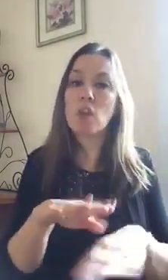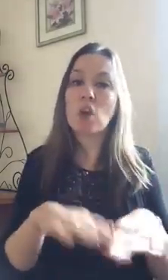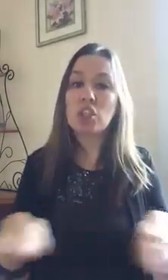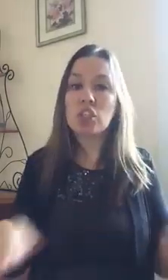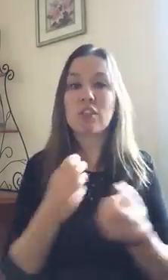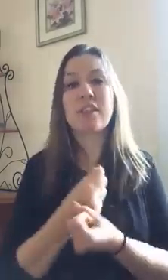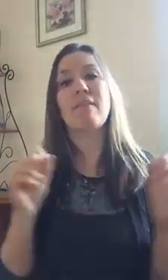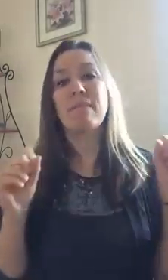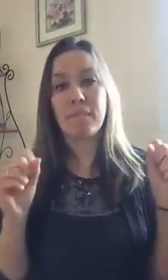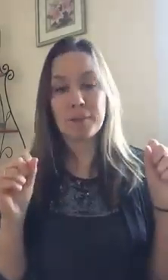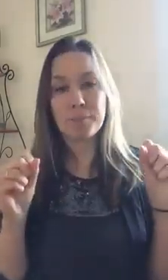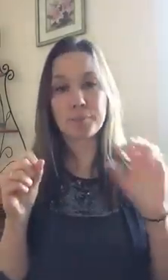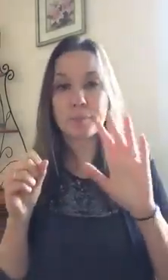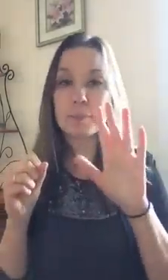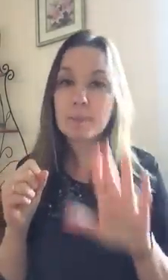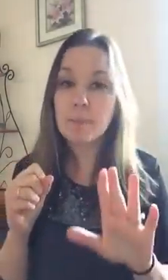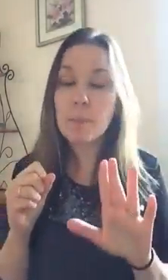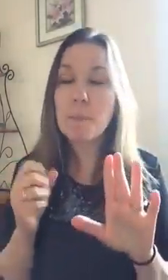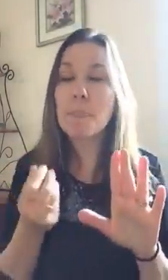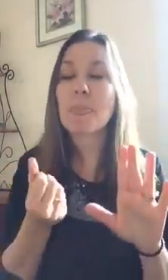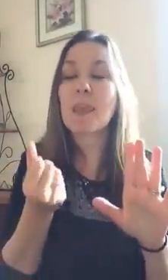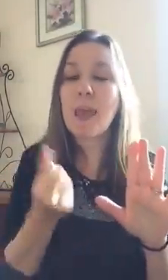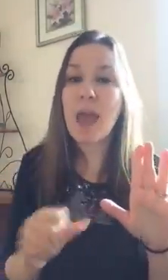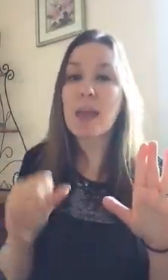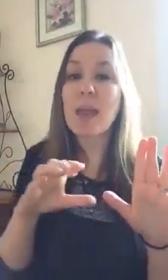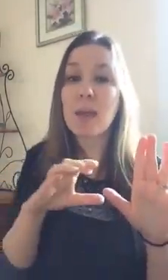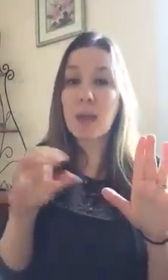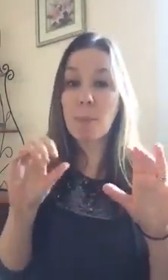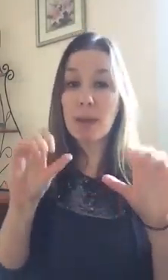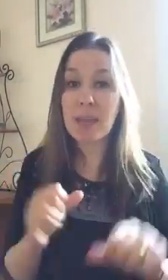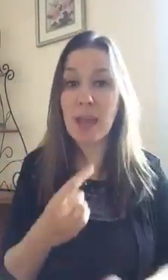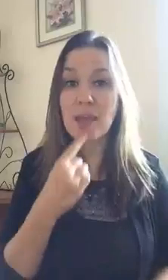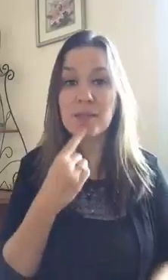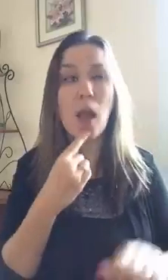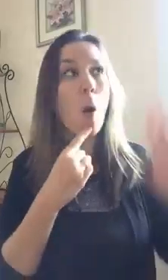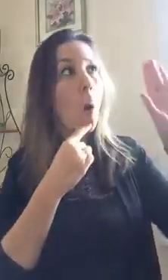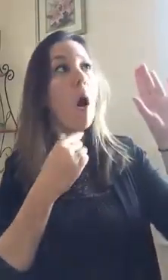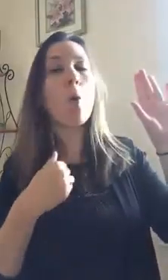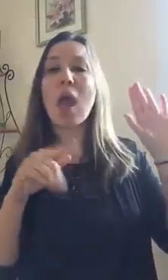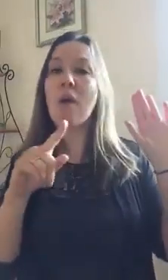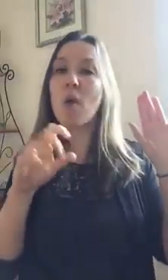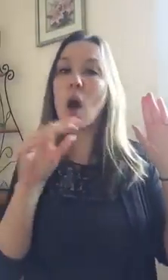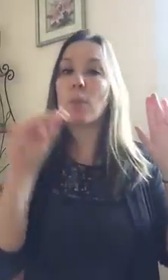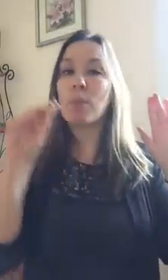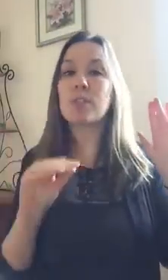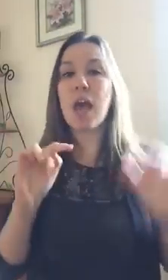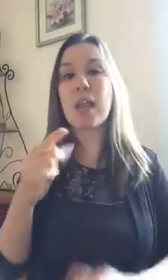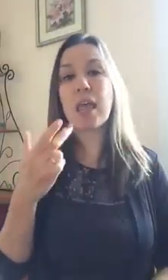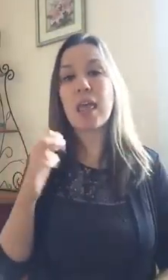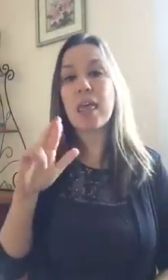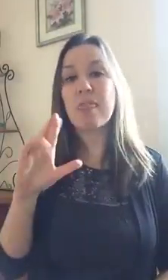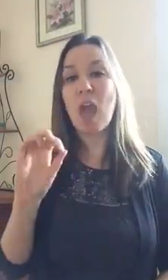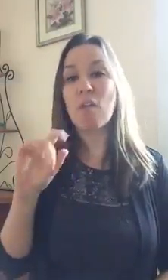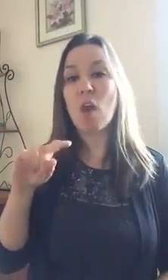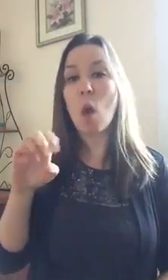Any company can say that they have 100% therapeutic grade essential oils, that they are unadulterated, that they